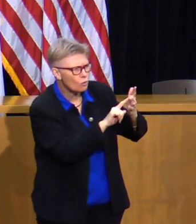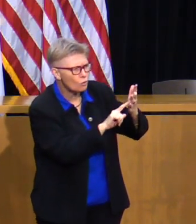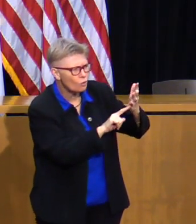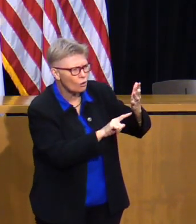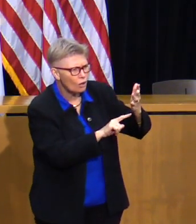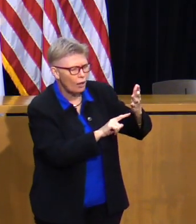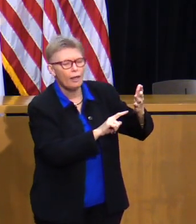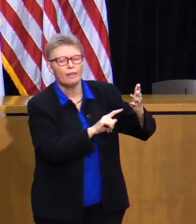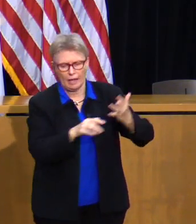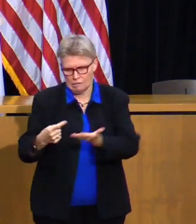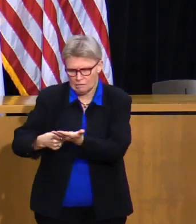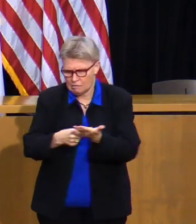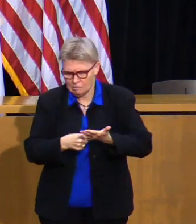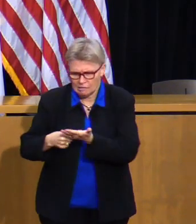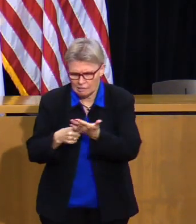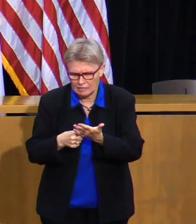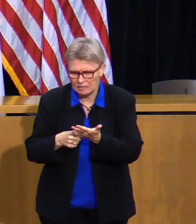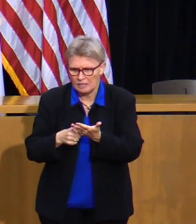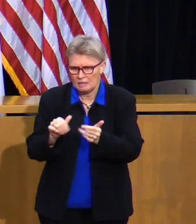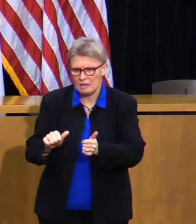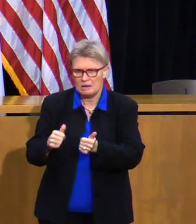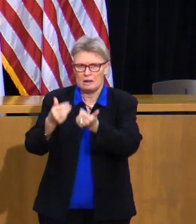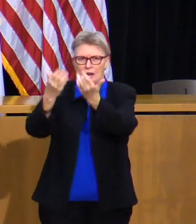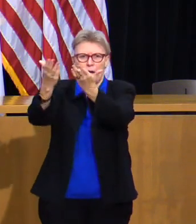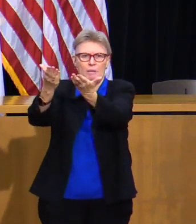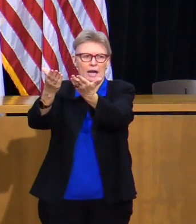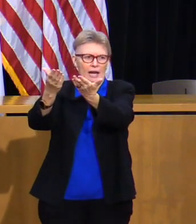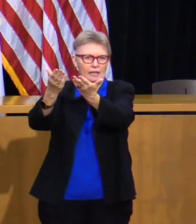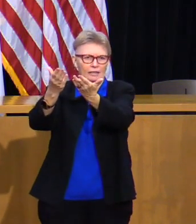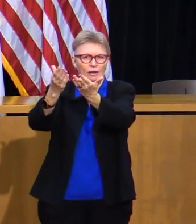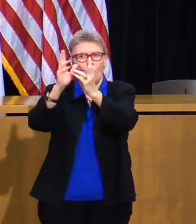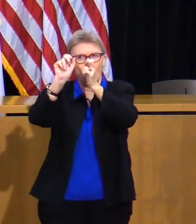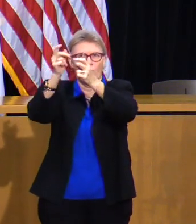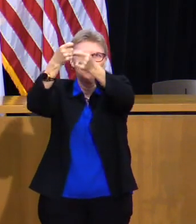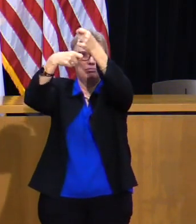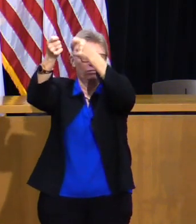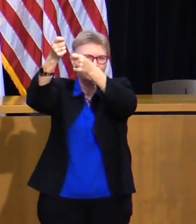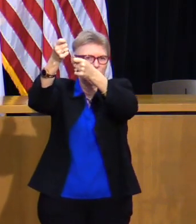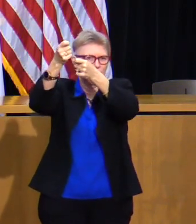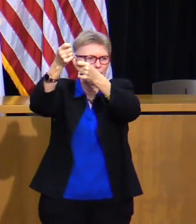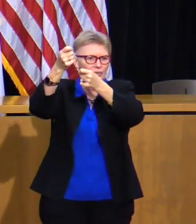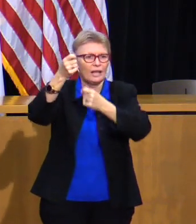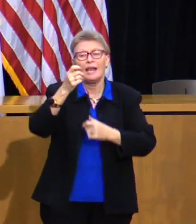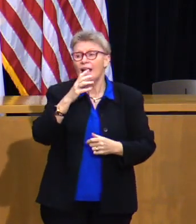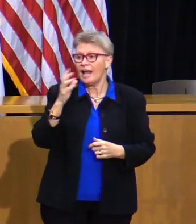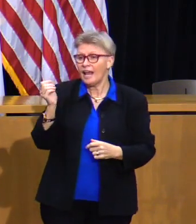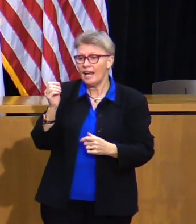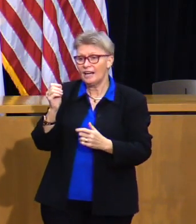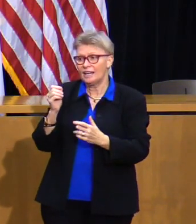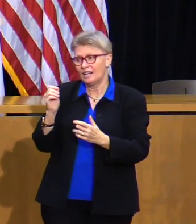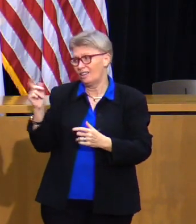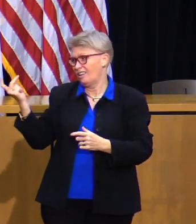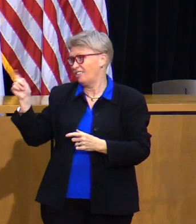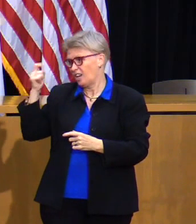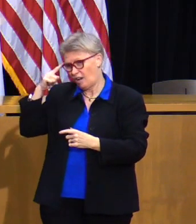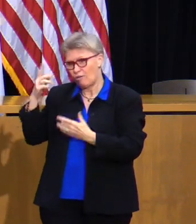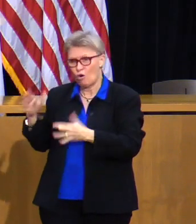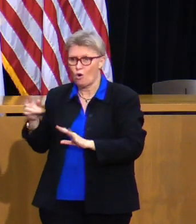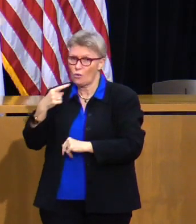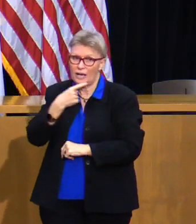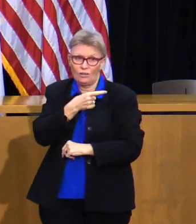these positions. In addition to that, I would say, as the governor said, all these courts